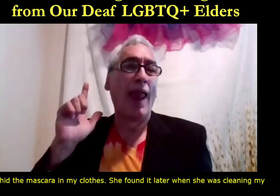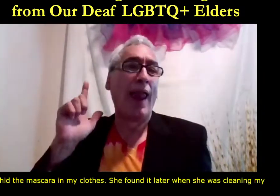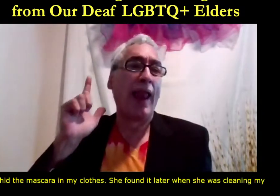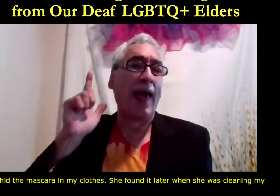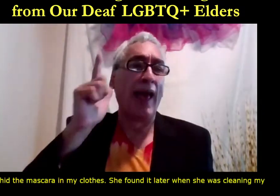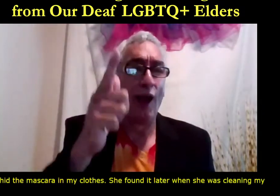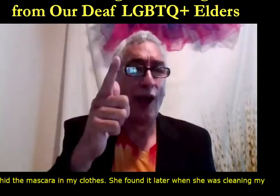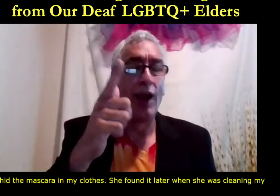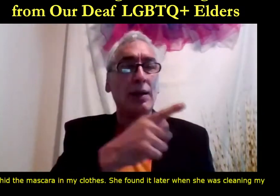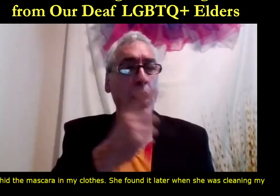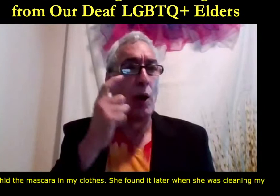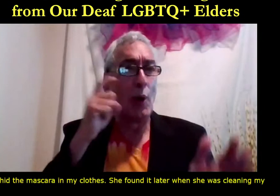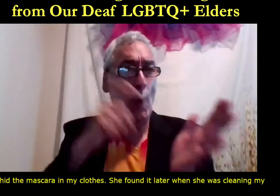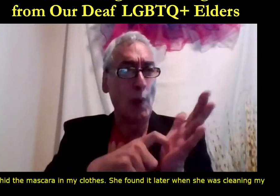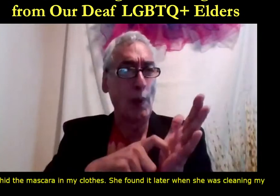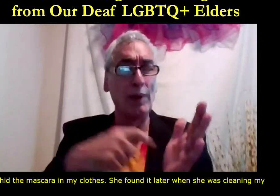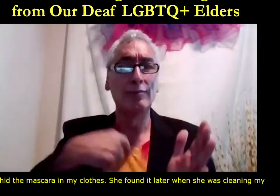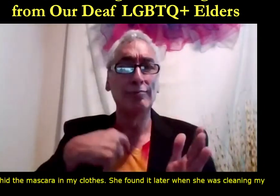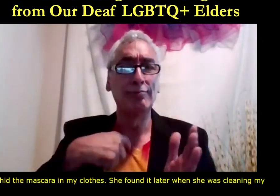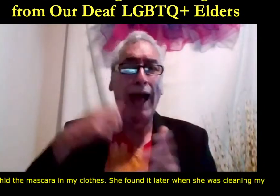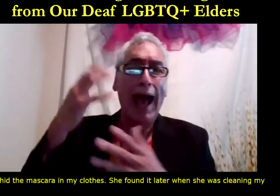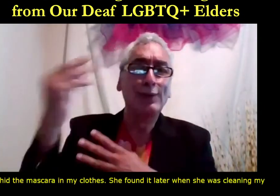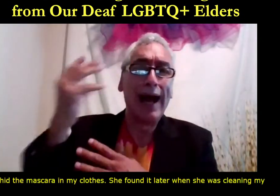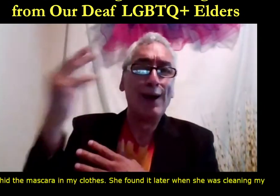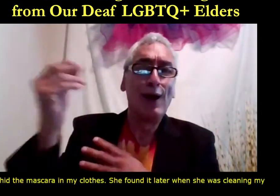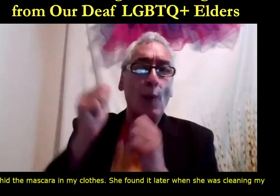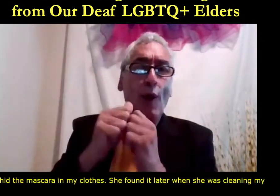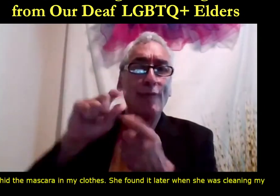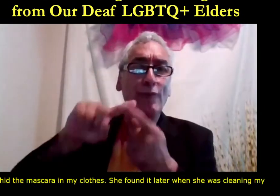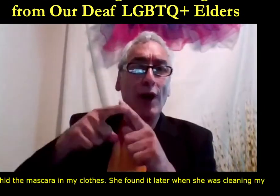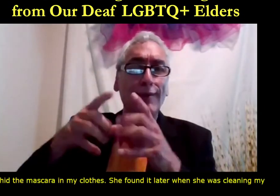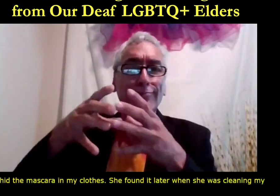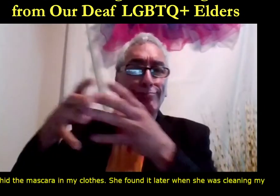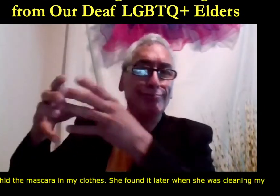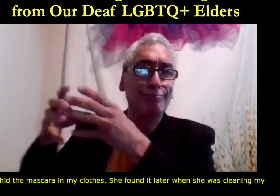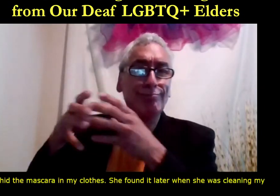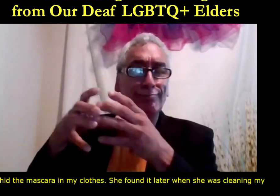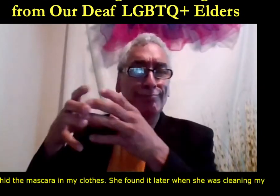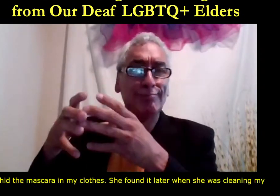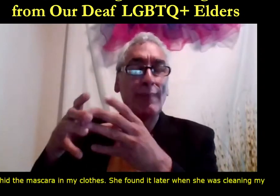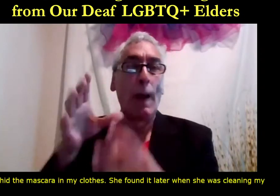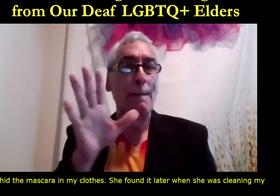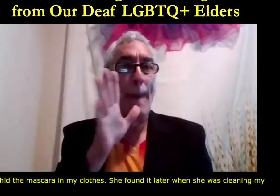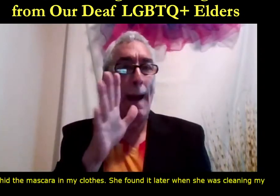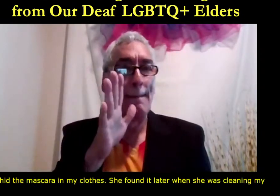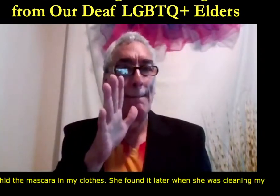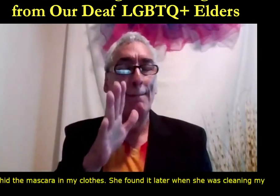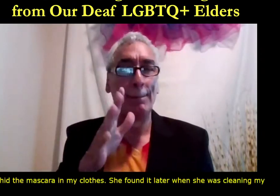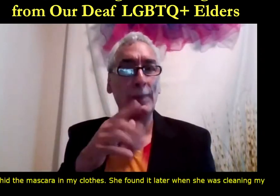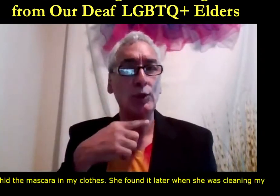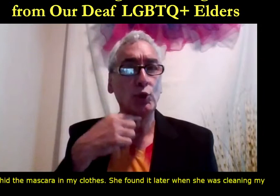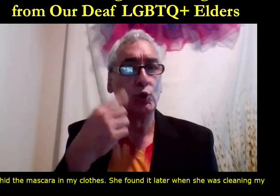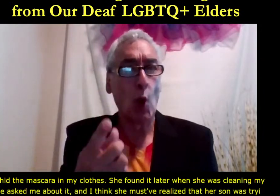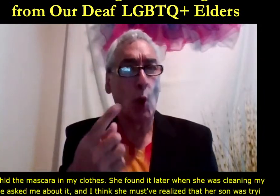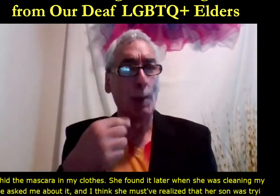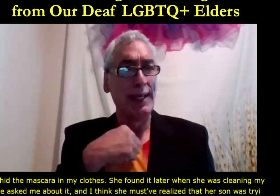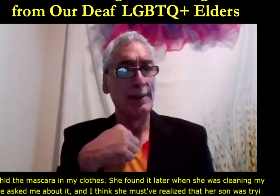mention it to me until much later um but she i was going out with friends or something like that and my mother